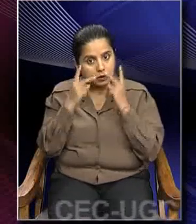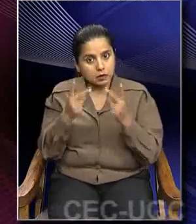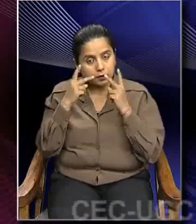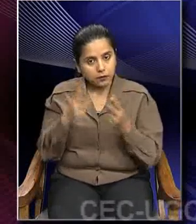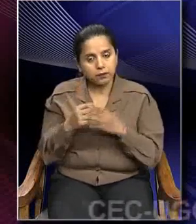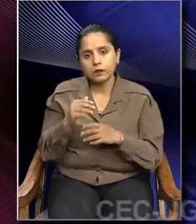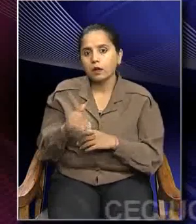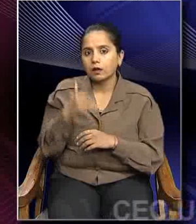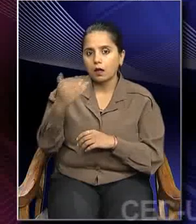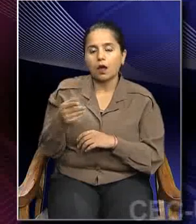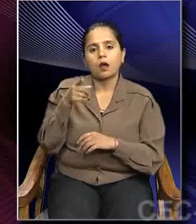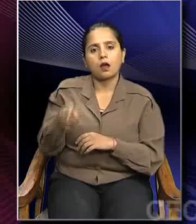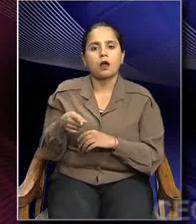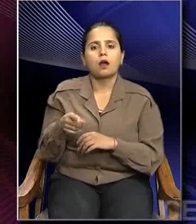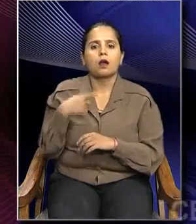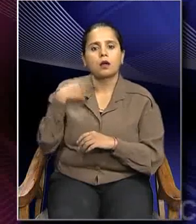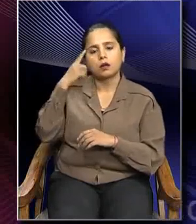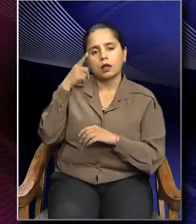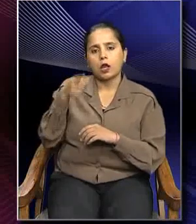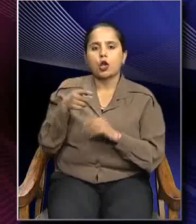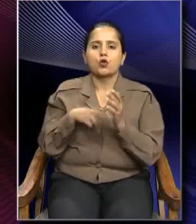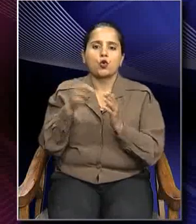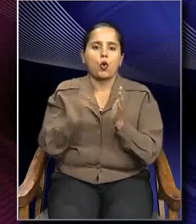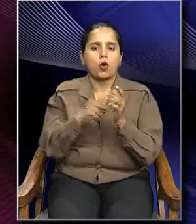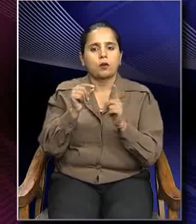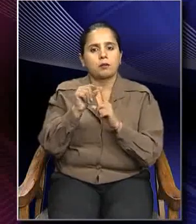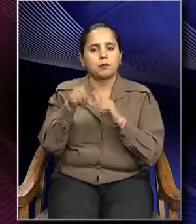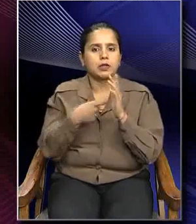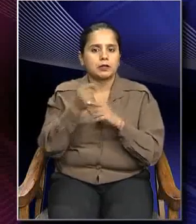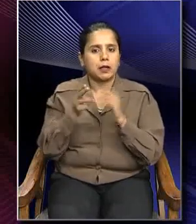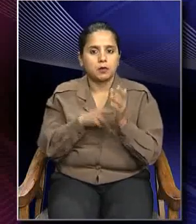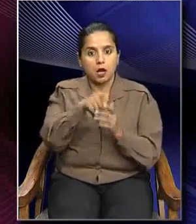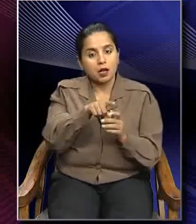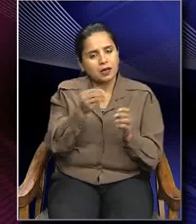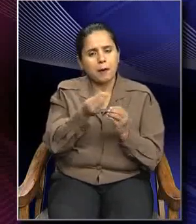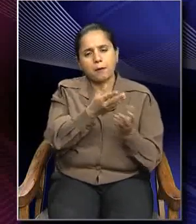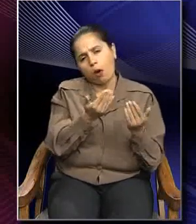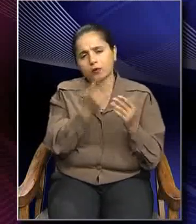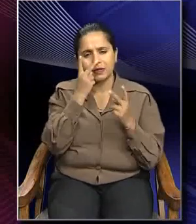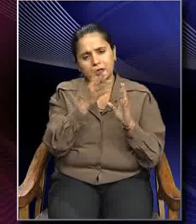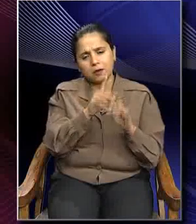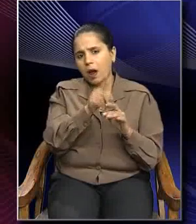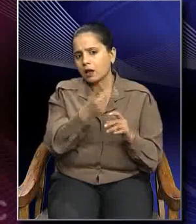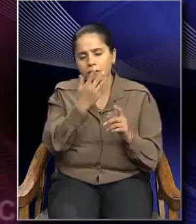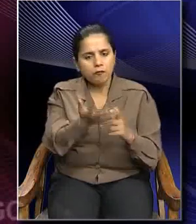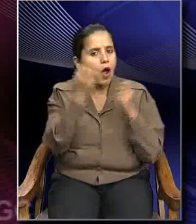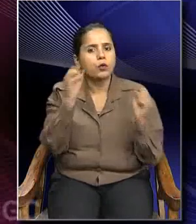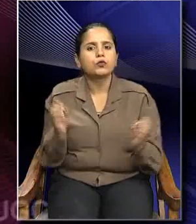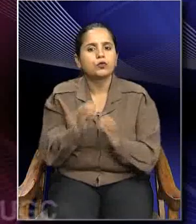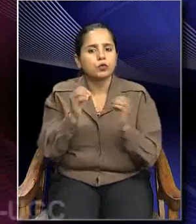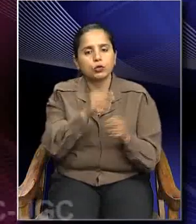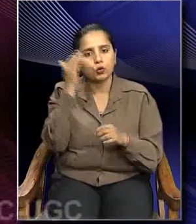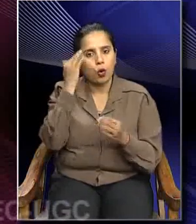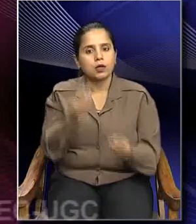only then it is non-perception under those circumstances and would give us the knowledge